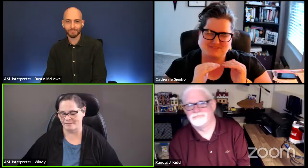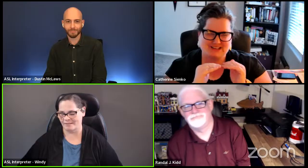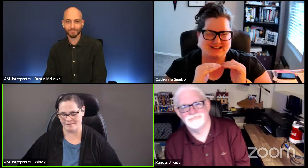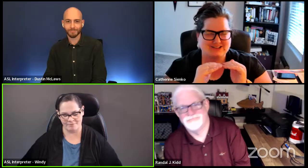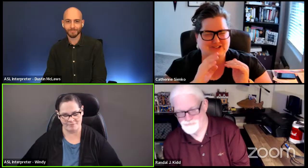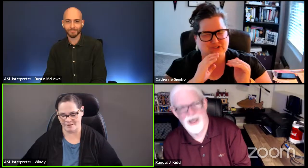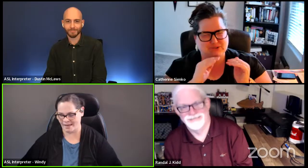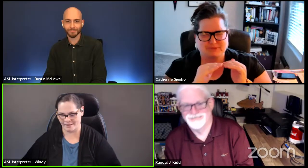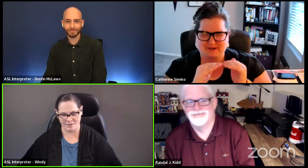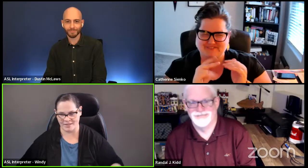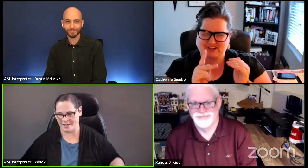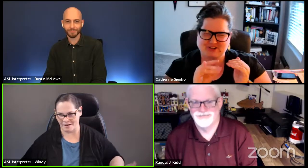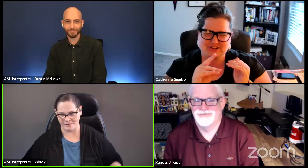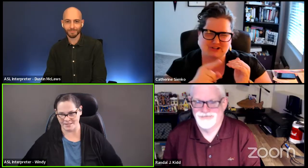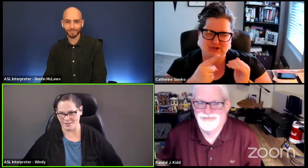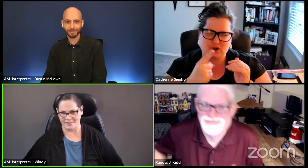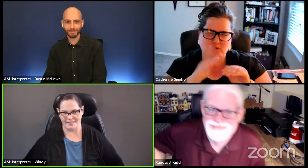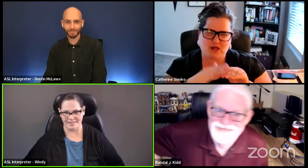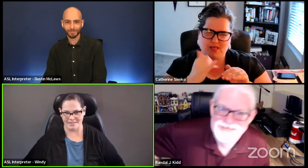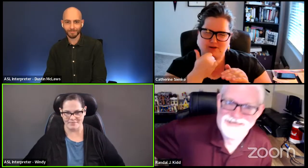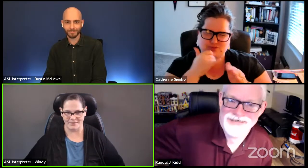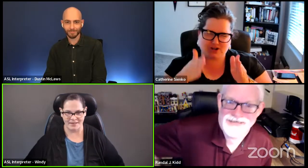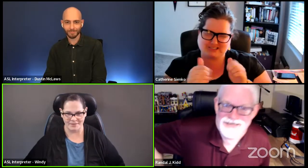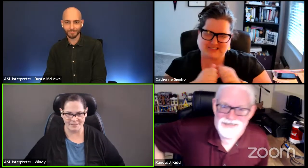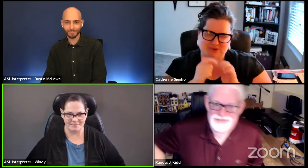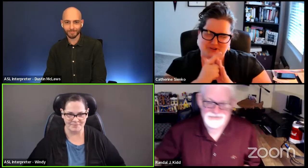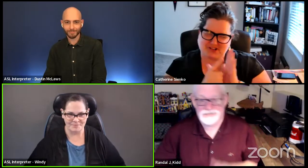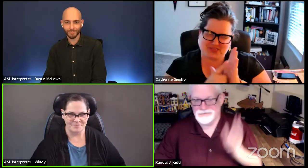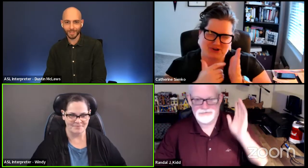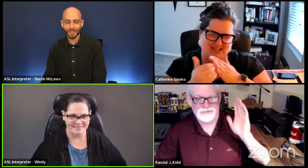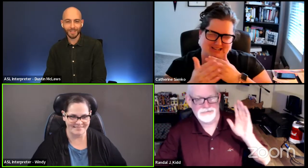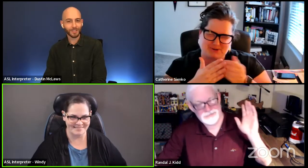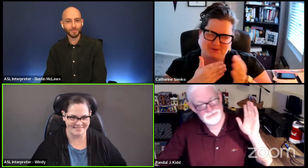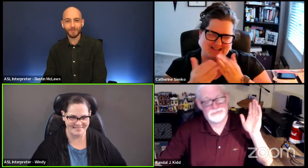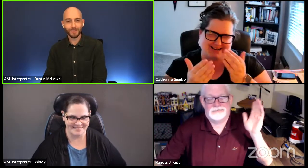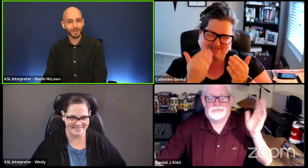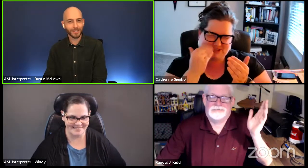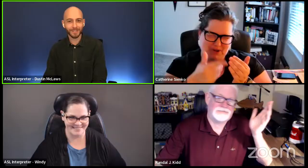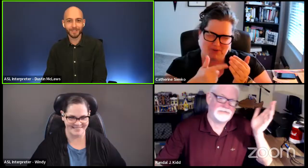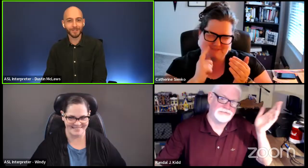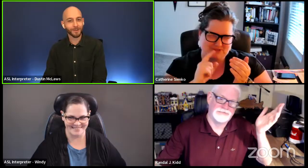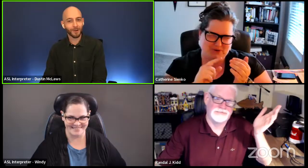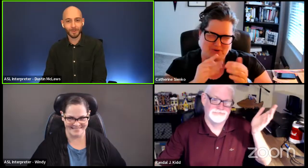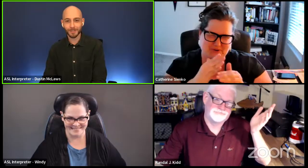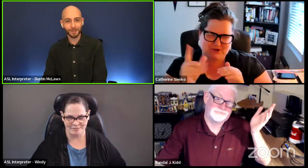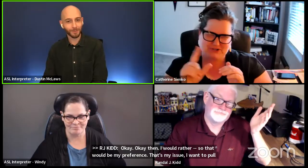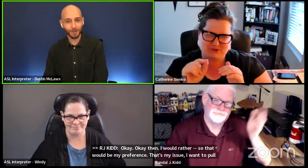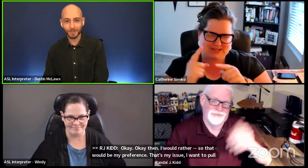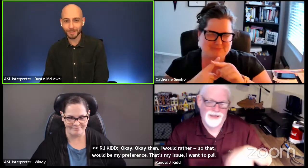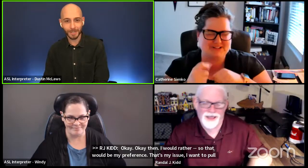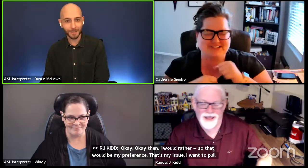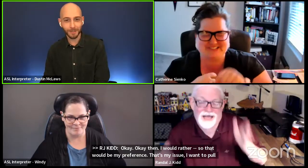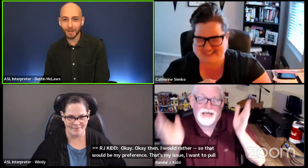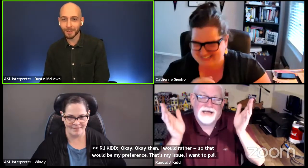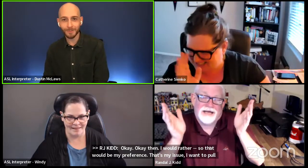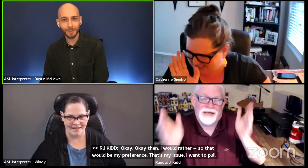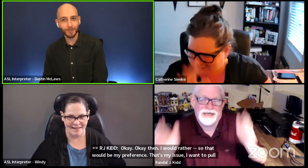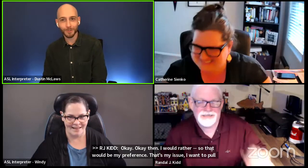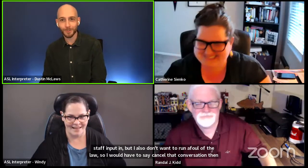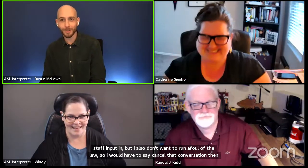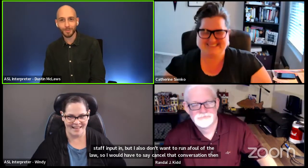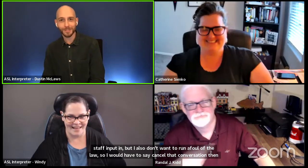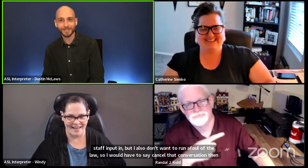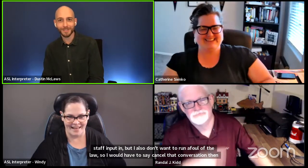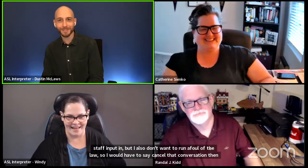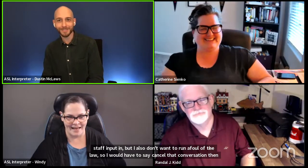say cancel that conversation then, since we don't. To be fair, kid, you're always on the wrong side of the law. I've